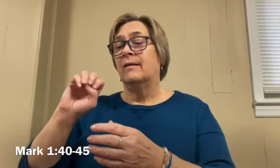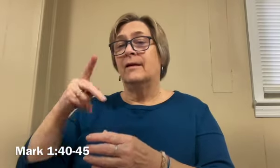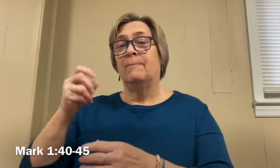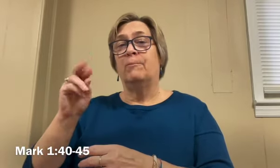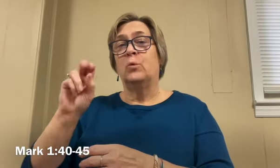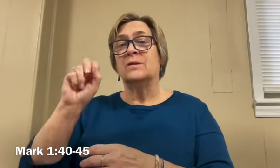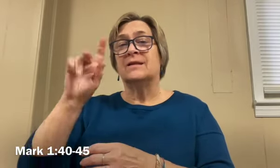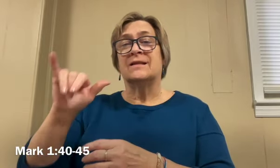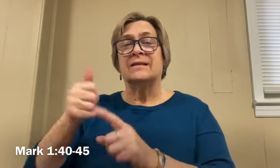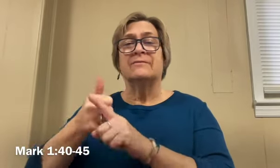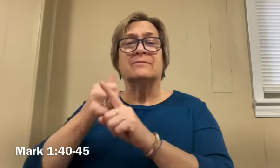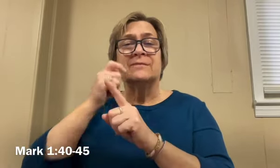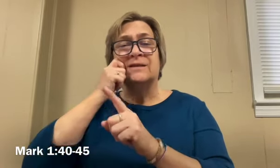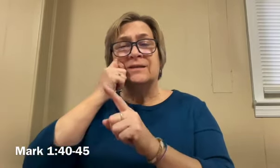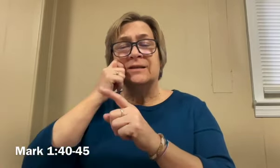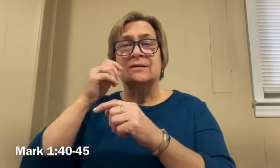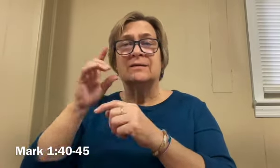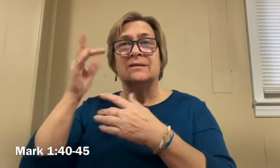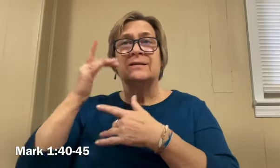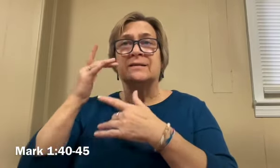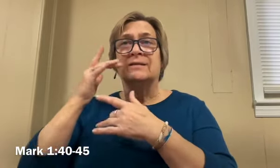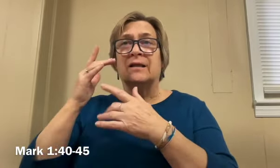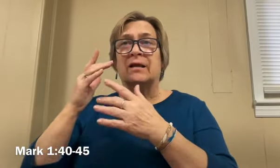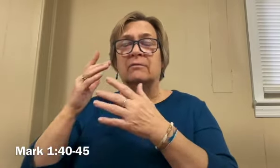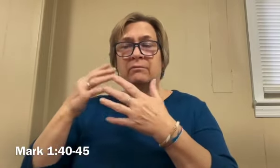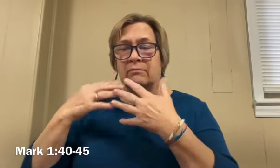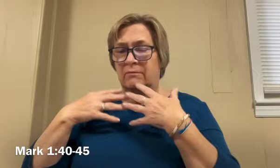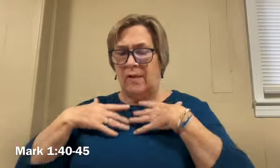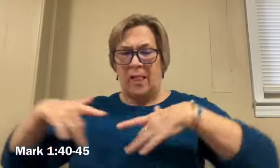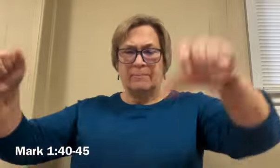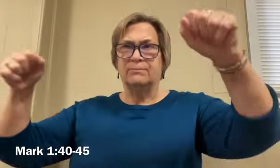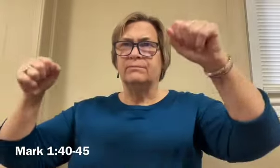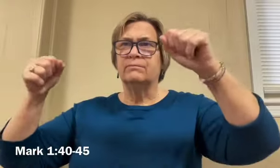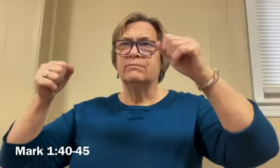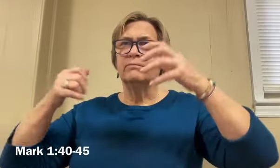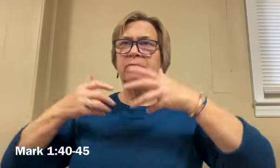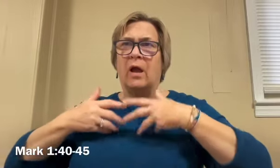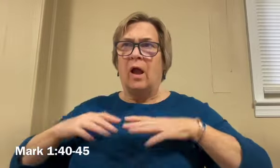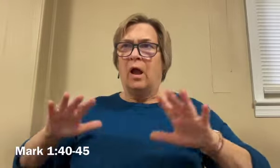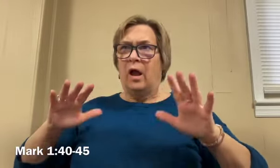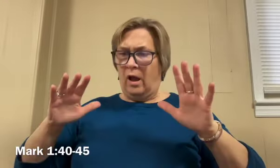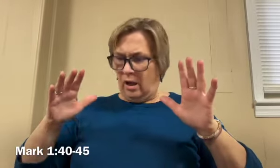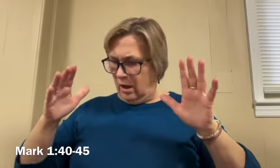The leprosy left him immediately, and he was made clean.